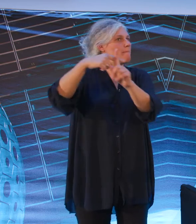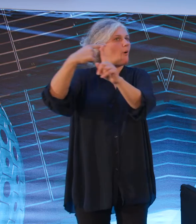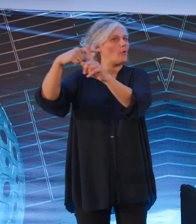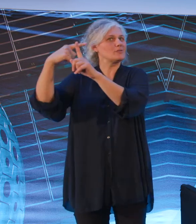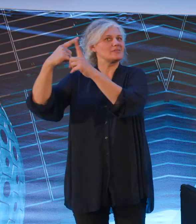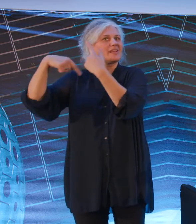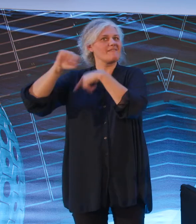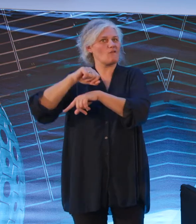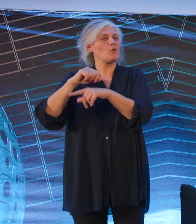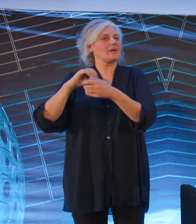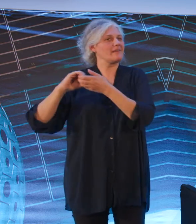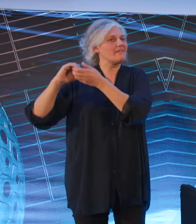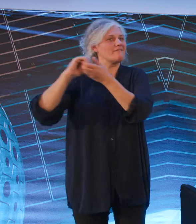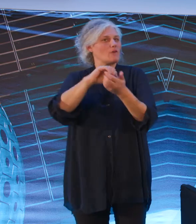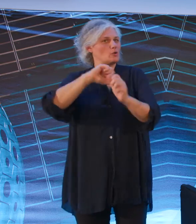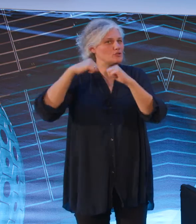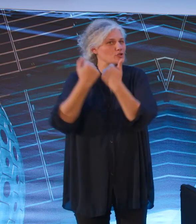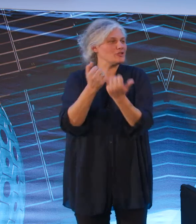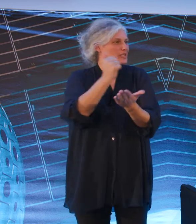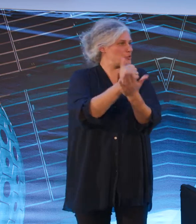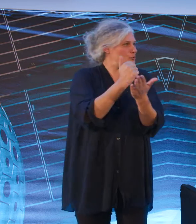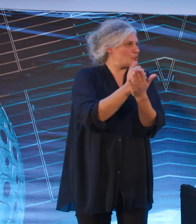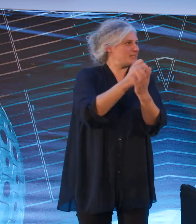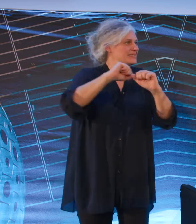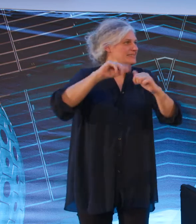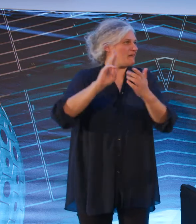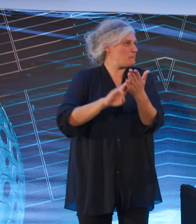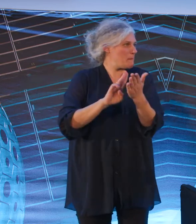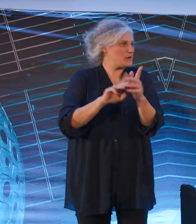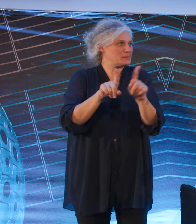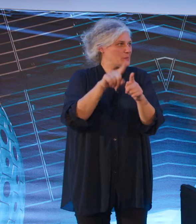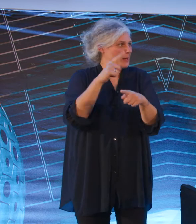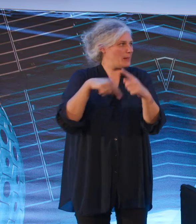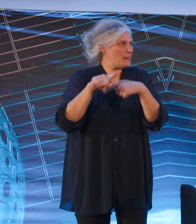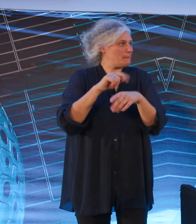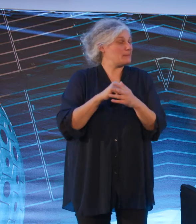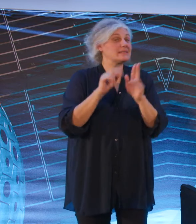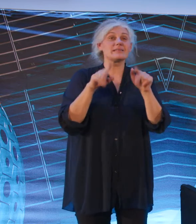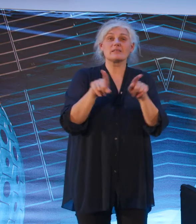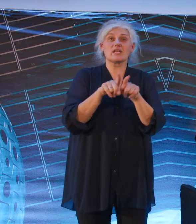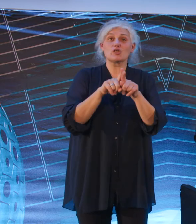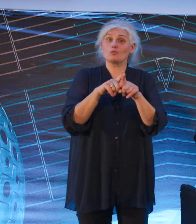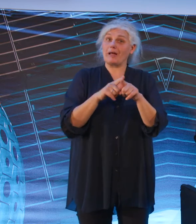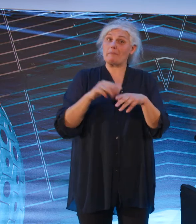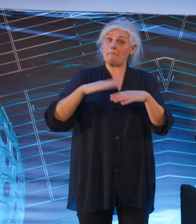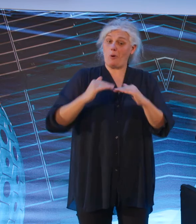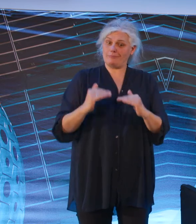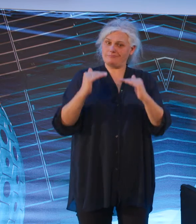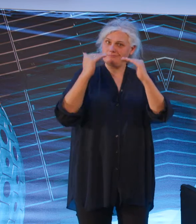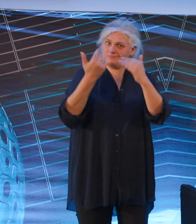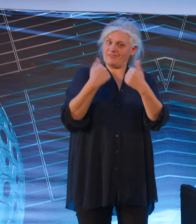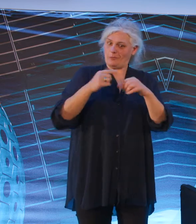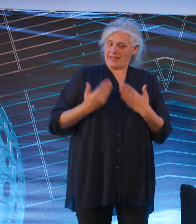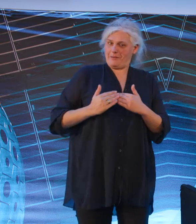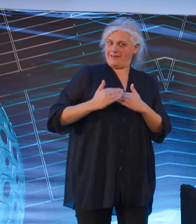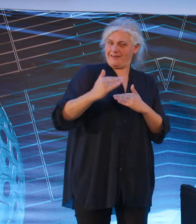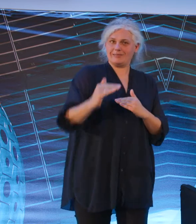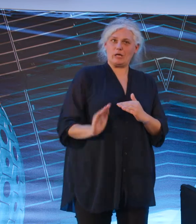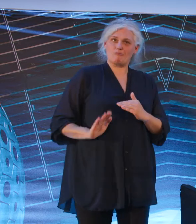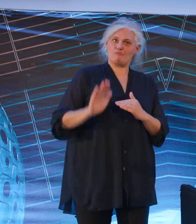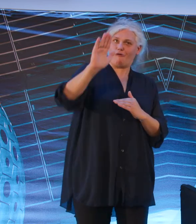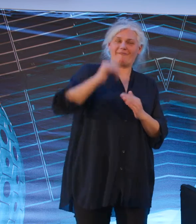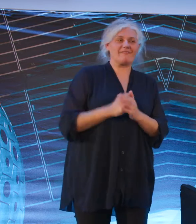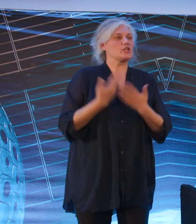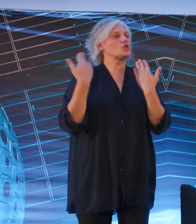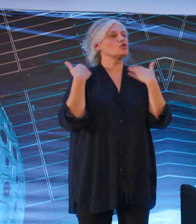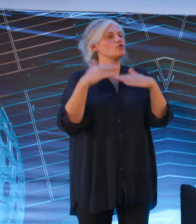fellow clubs and societies, students and staff alike. And it can only go up from here. This is thanks to the emphasis